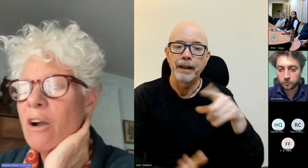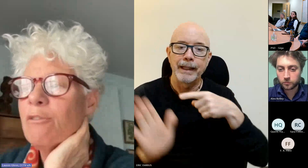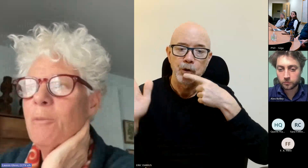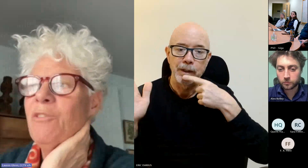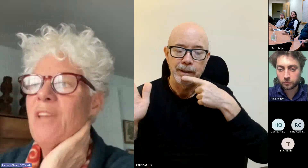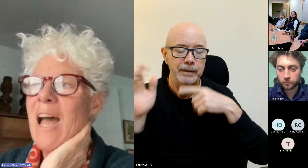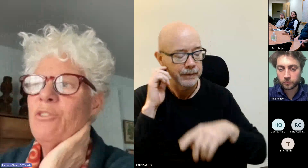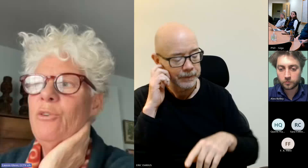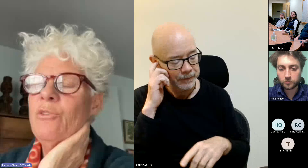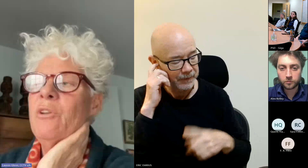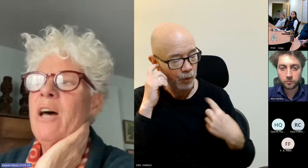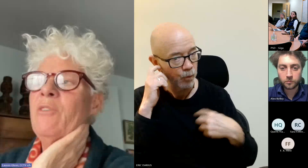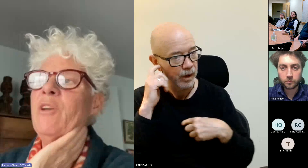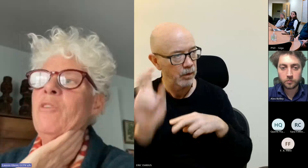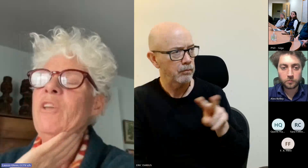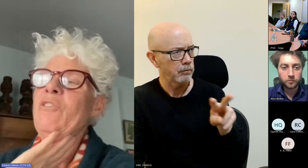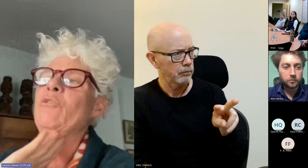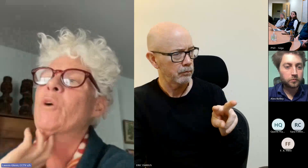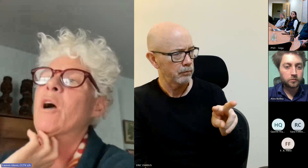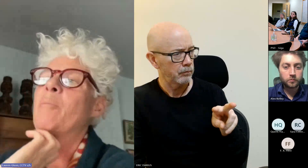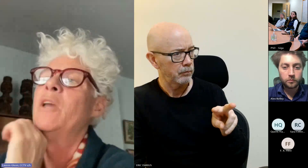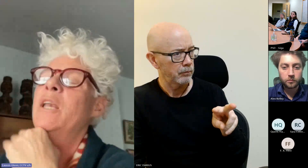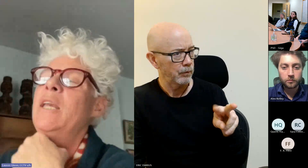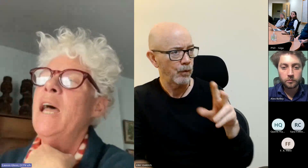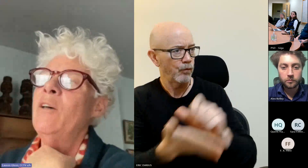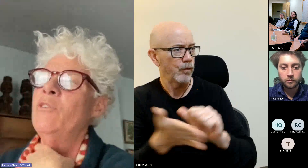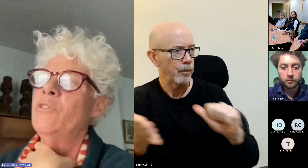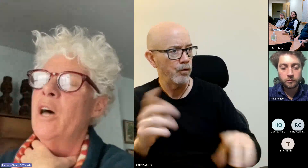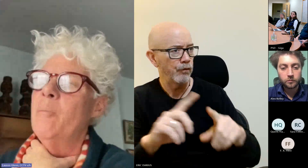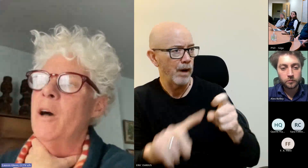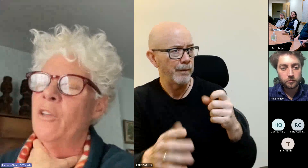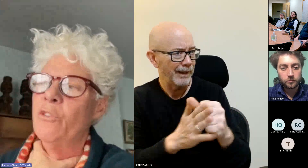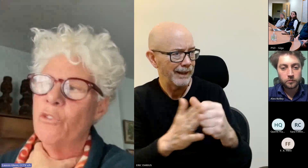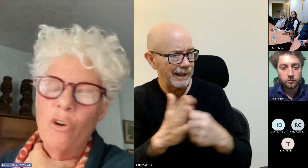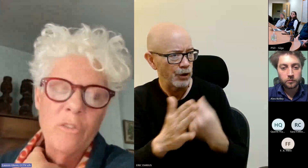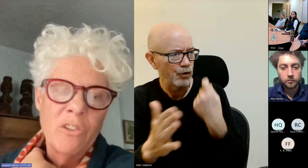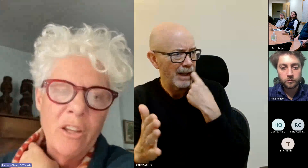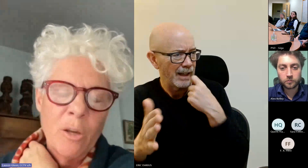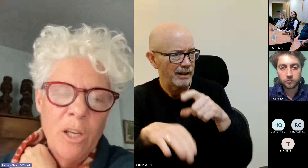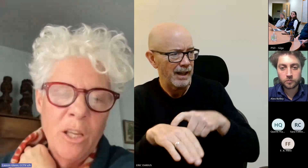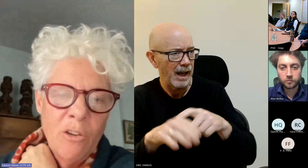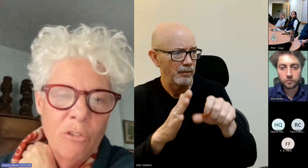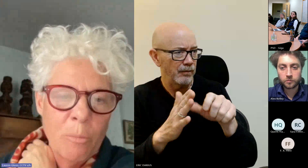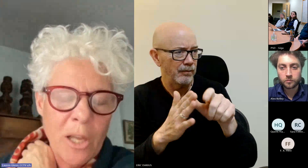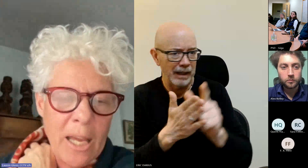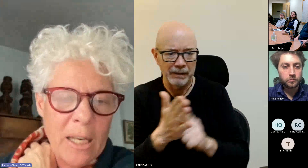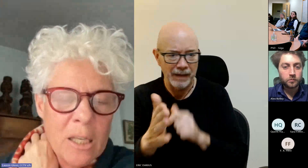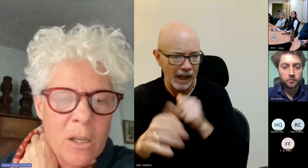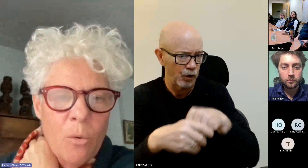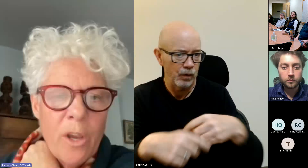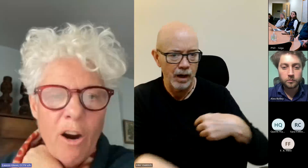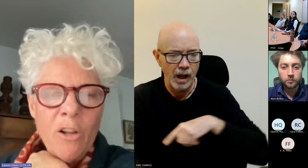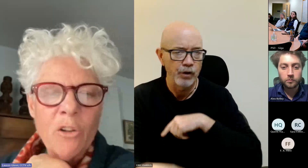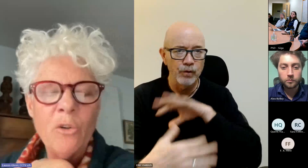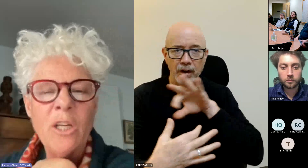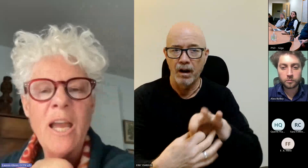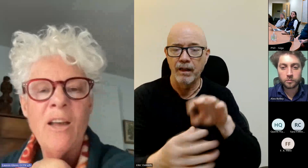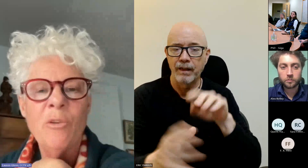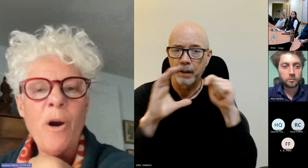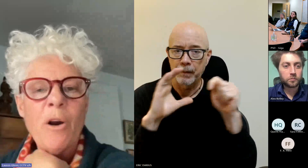were struck from the statutes, the last time the statutes were updated as a concern of the Telecommunications Plan, we